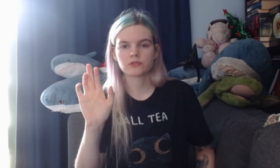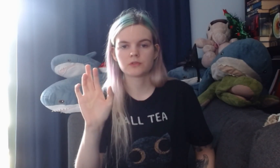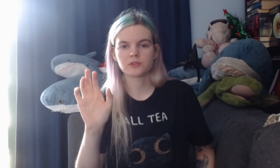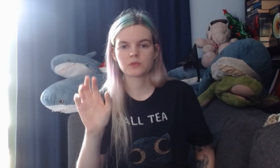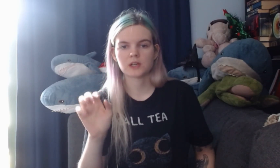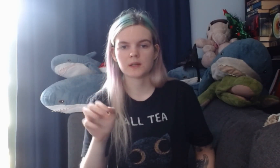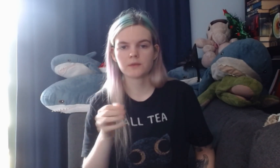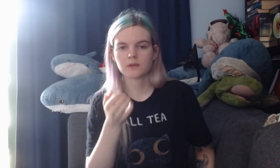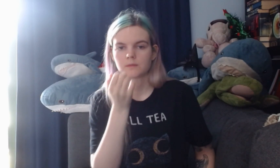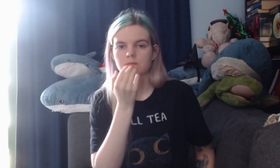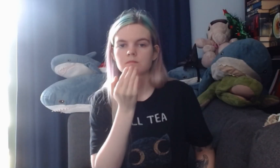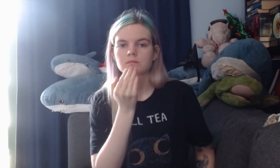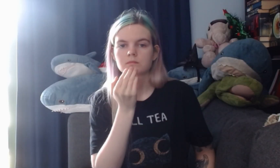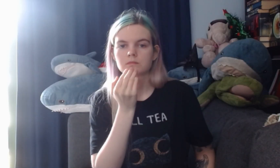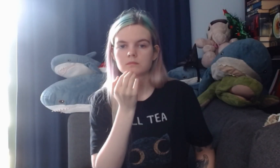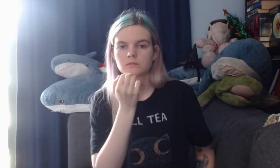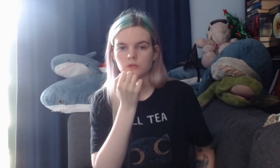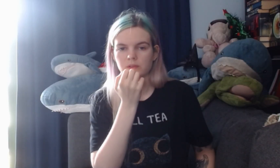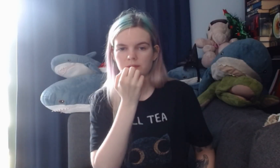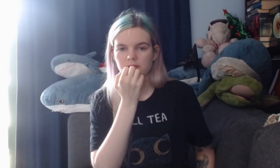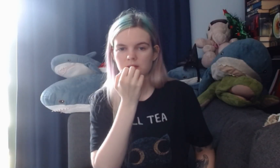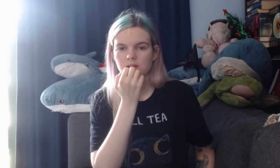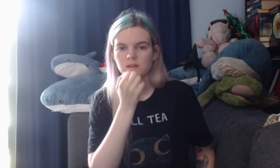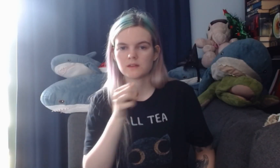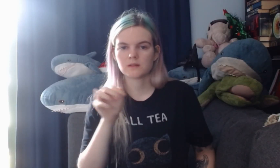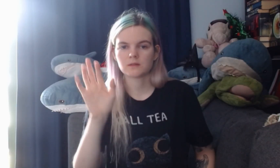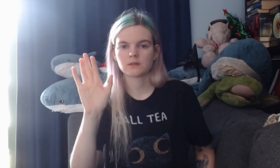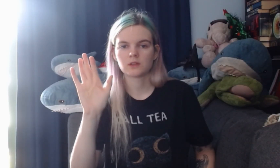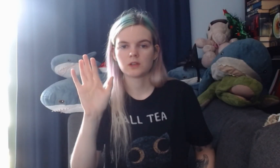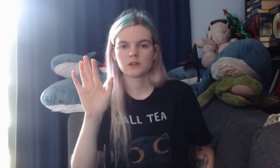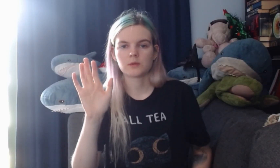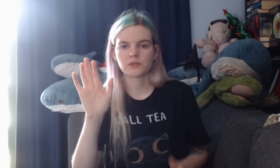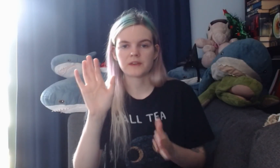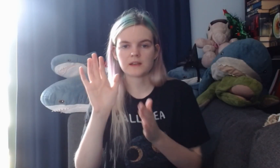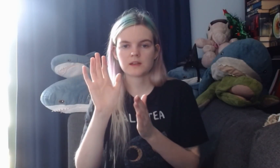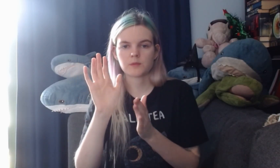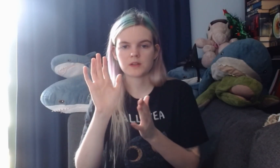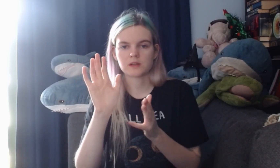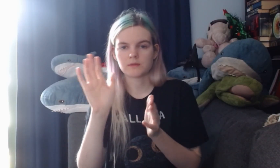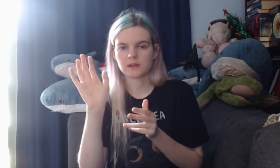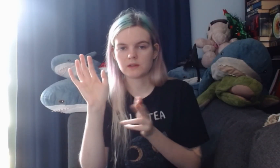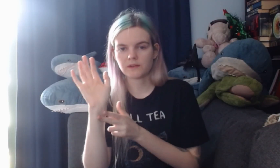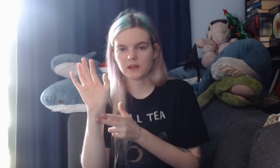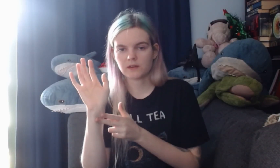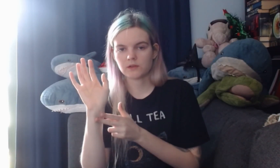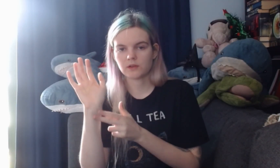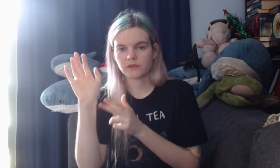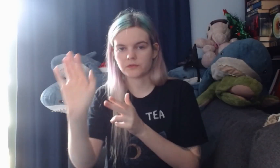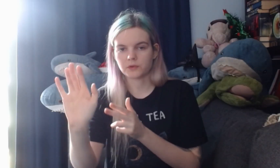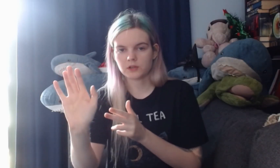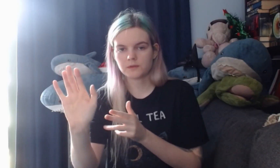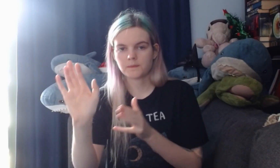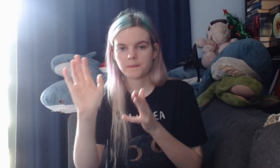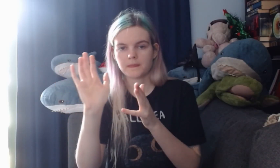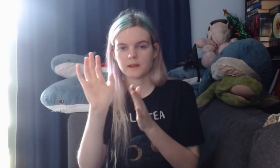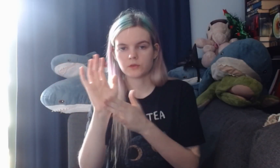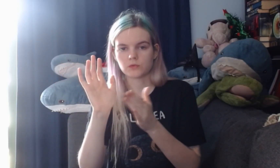few times, or something like this. Now with the second hand, when this hand is in front, then you do this.